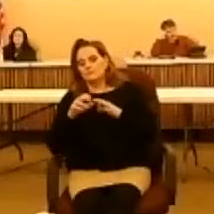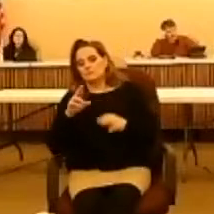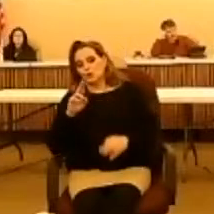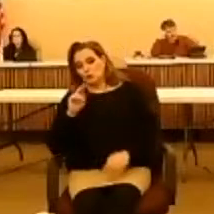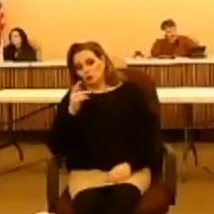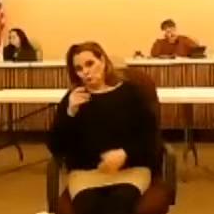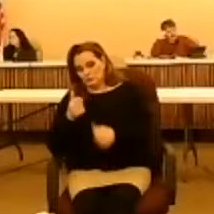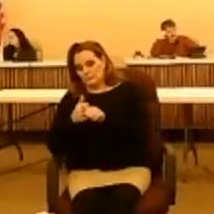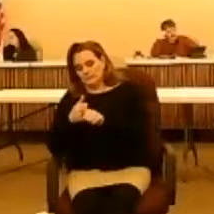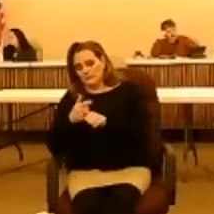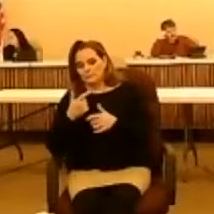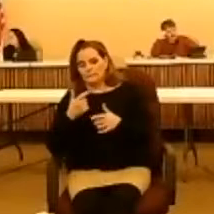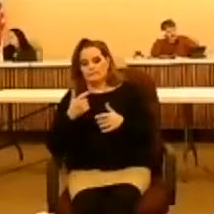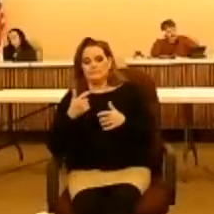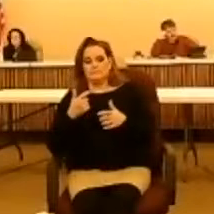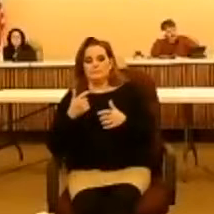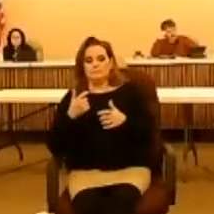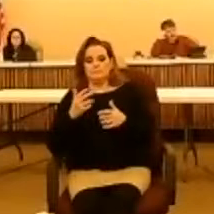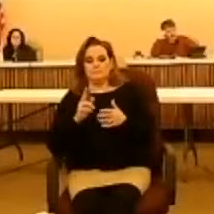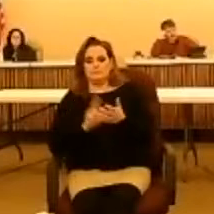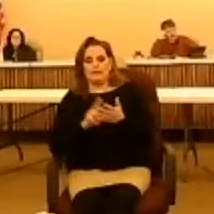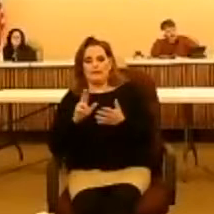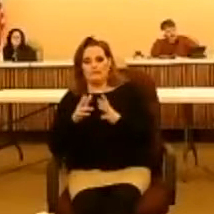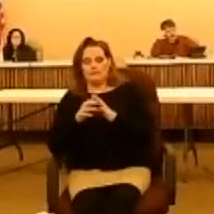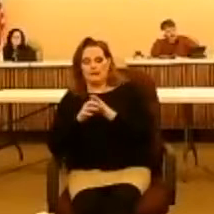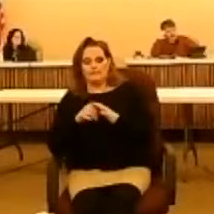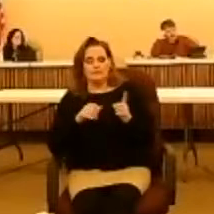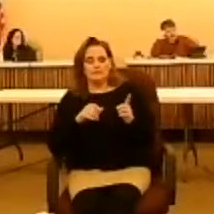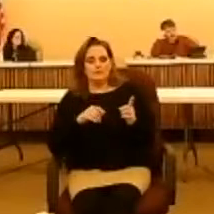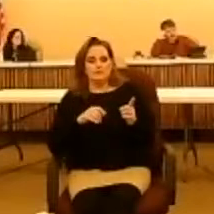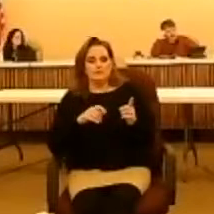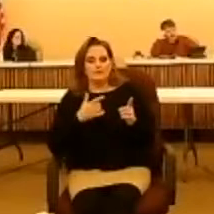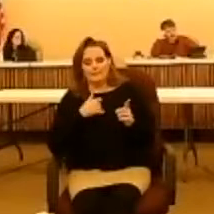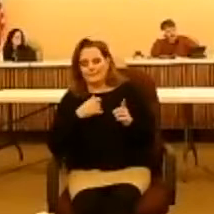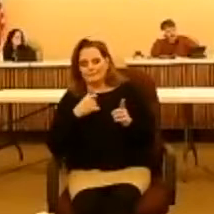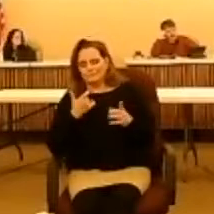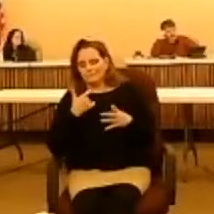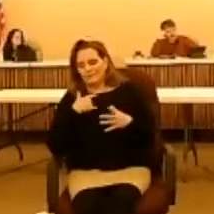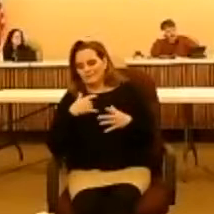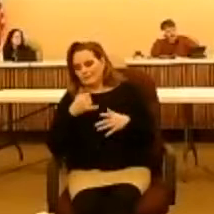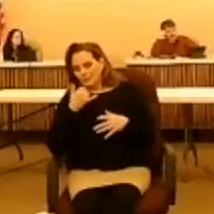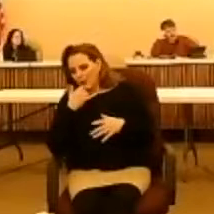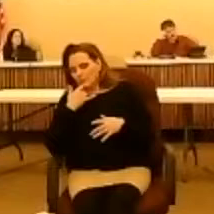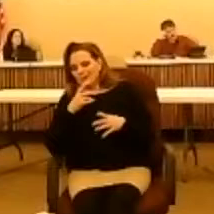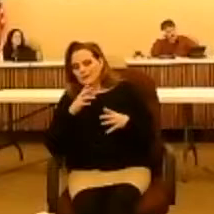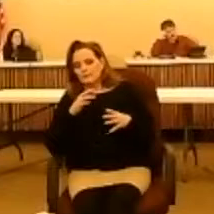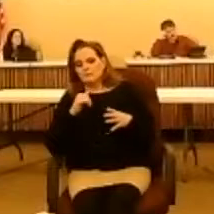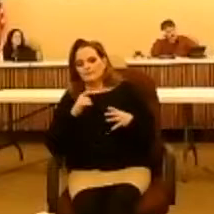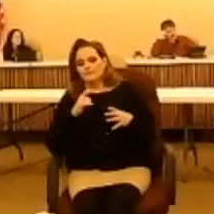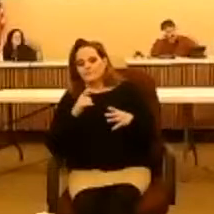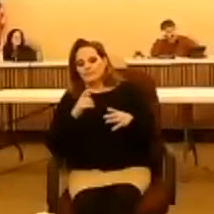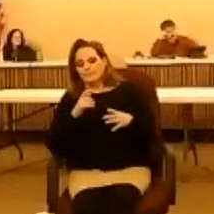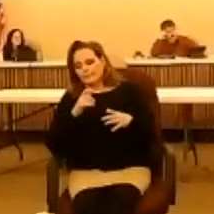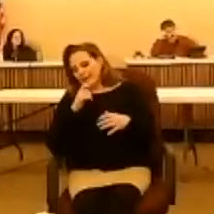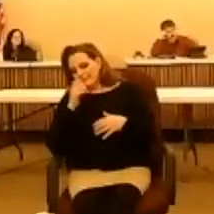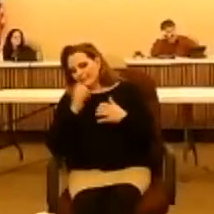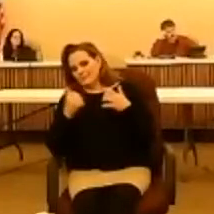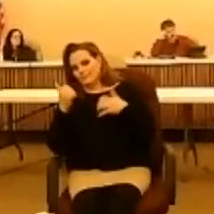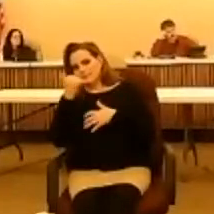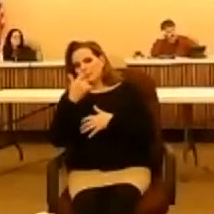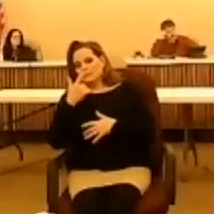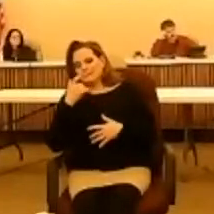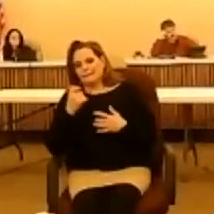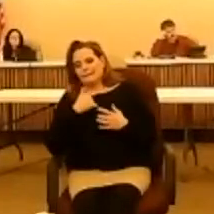the promulgation, I'm going to get it wrong, that basically doesn't supersede our commitments